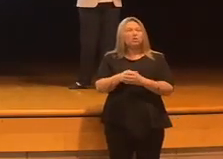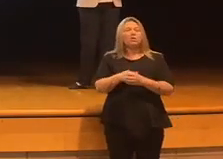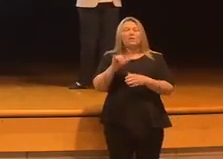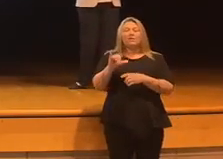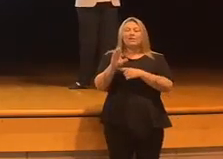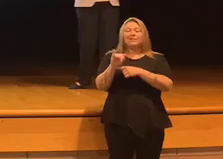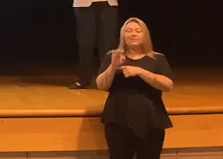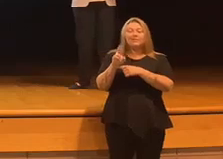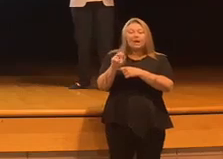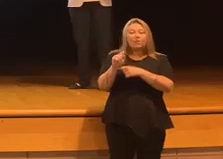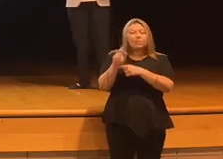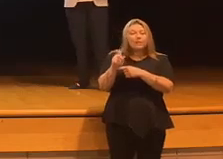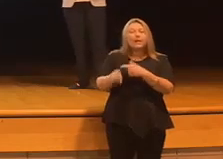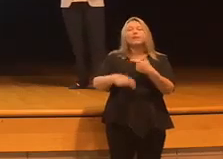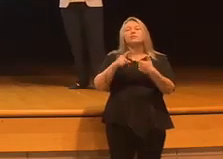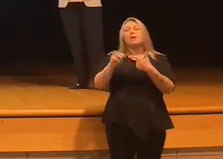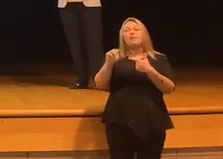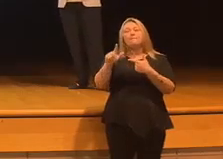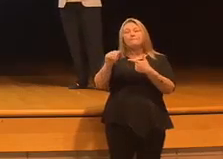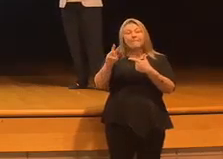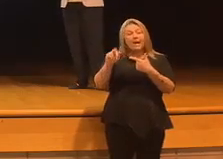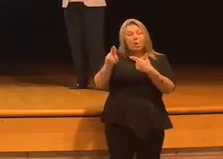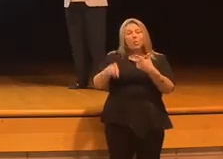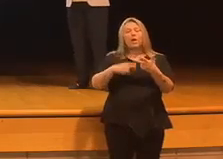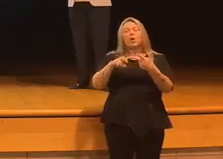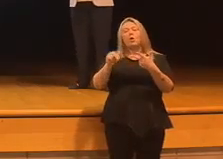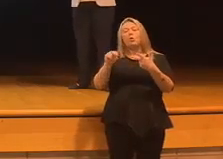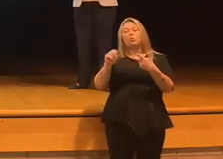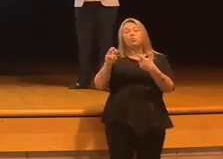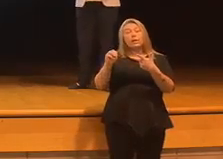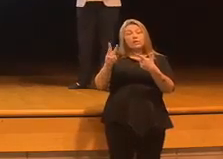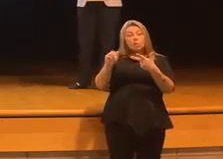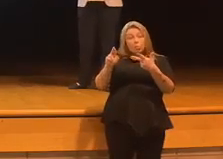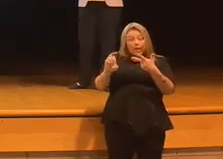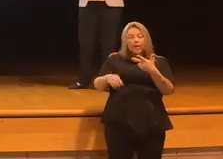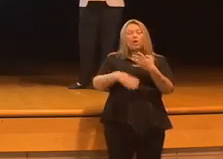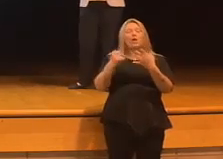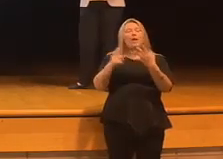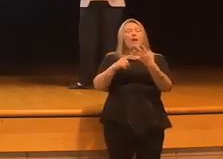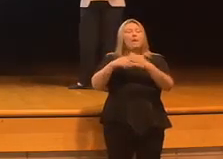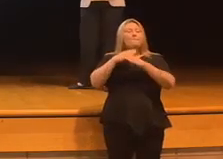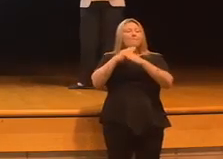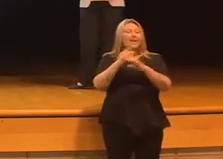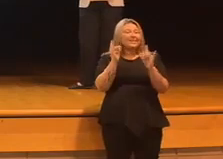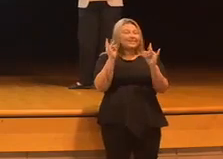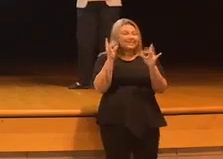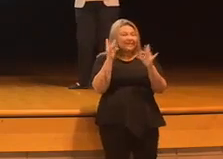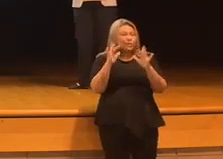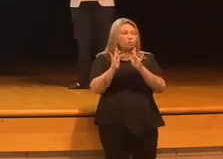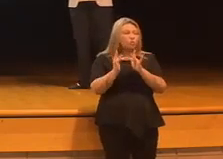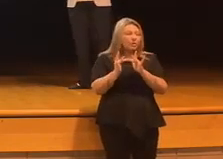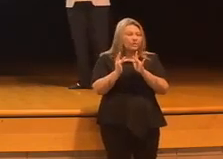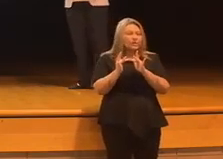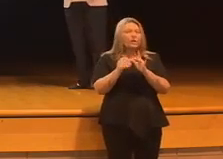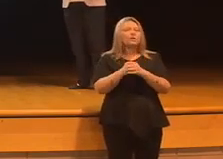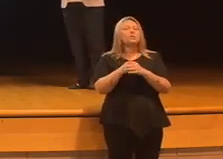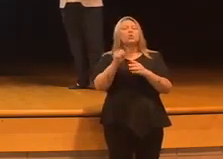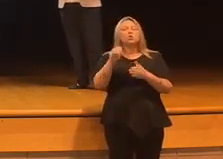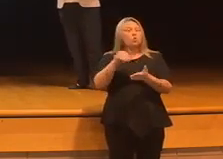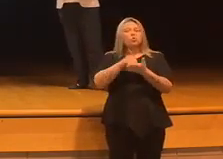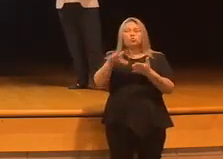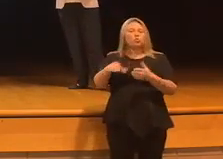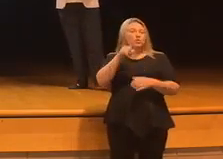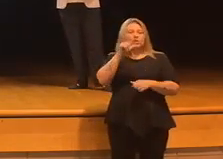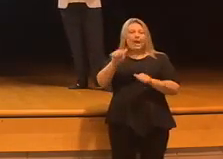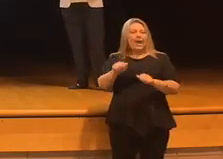cyber attacks, malware attacks, ransomware, and it also blocks dangerous sites so students are not